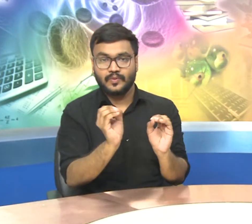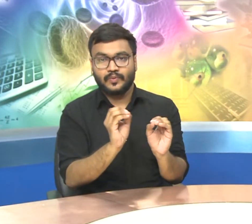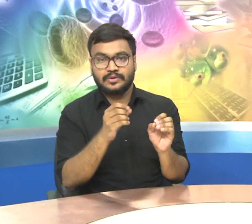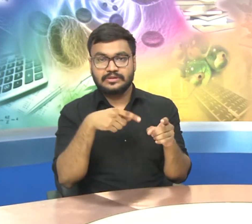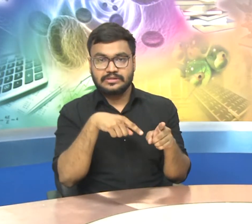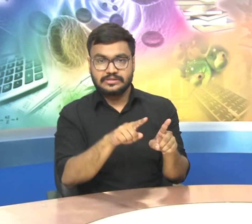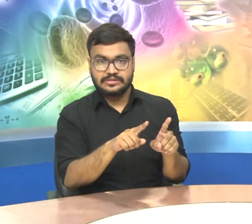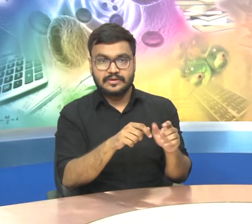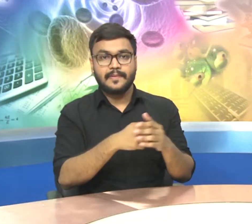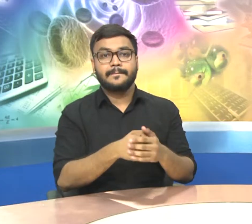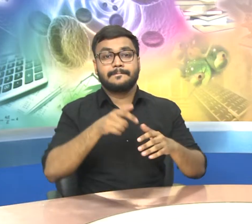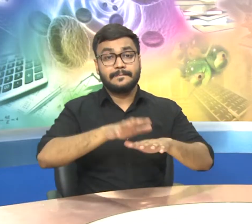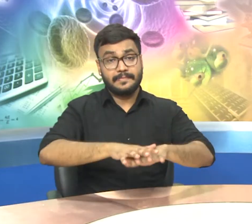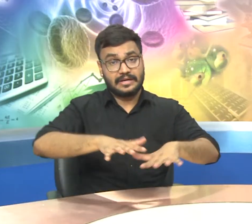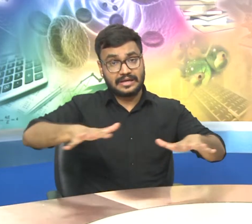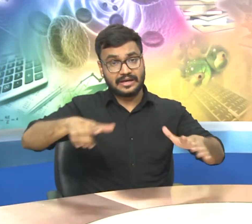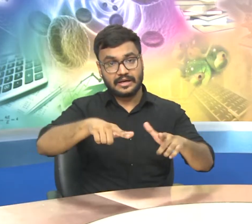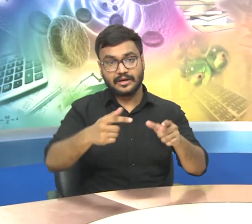on producers for the food.